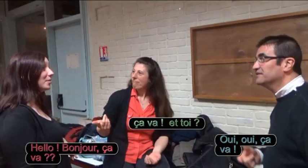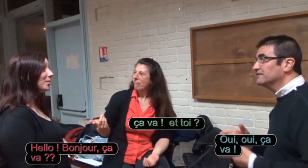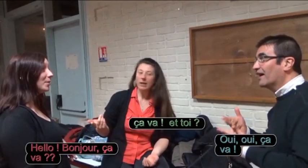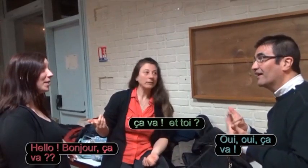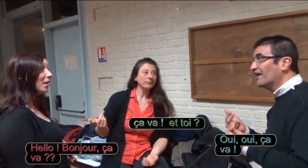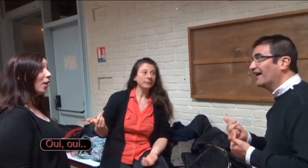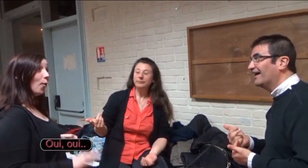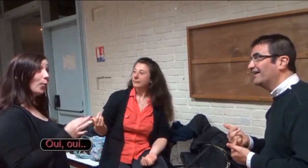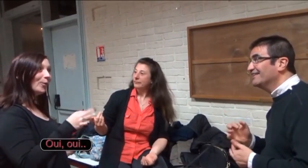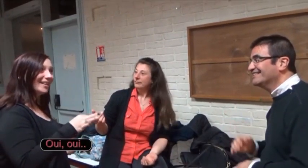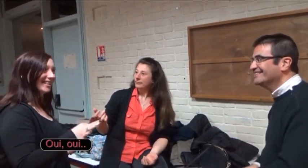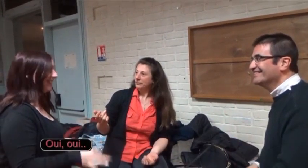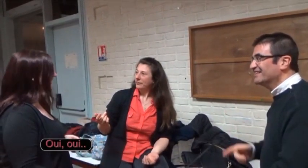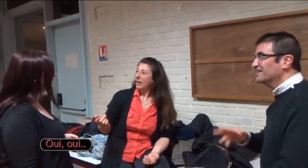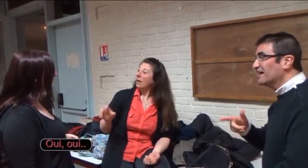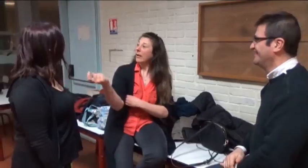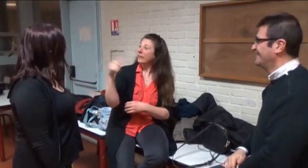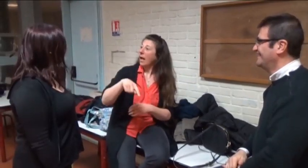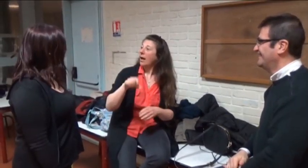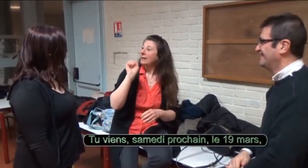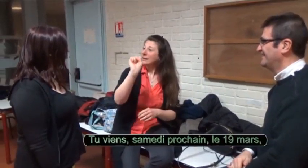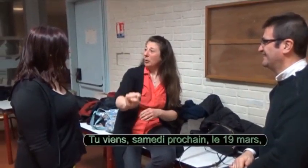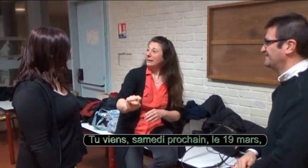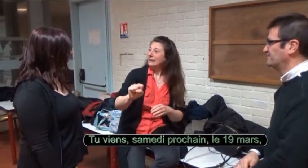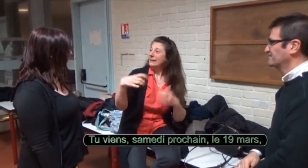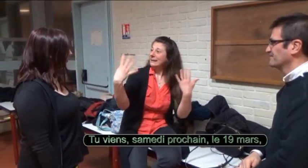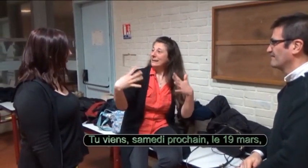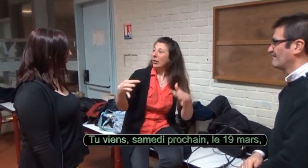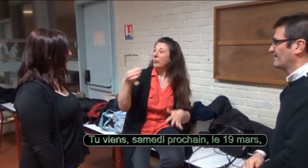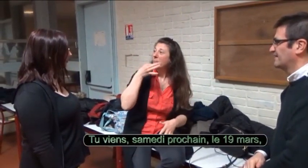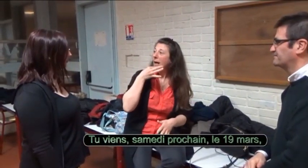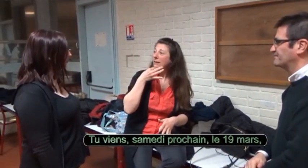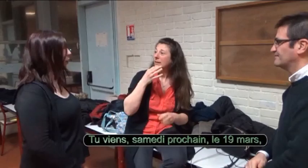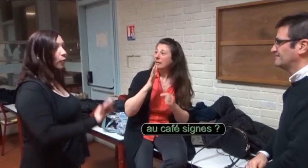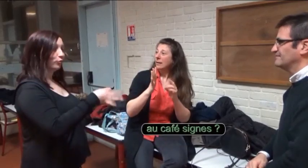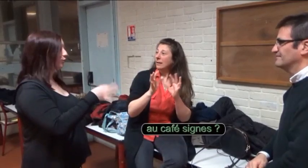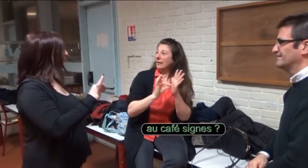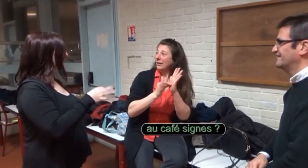And I understand life isn't a friend, it's so hard